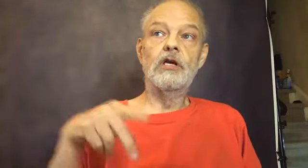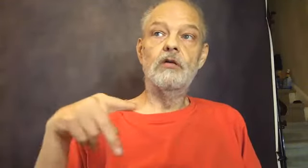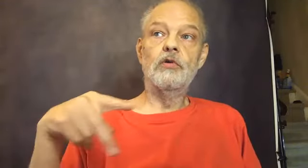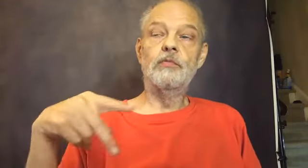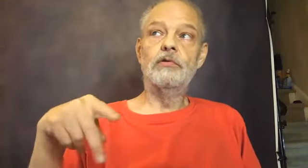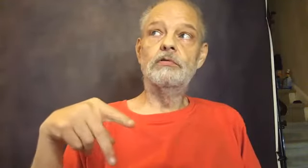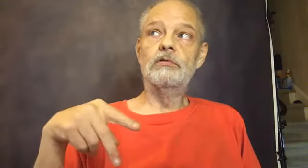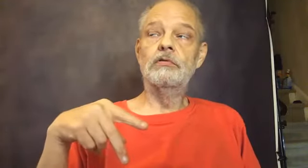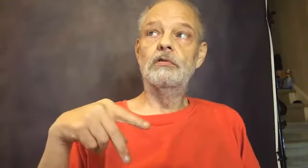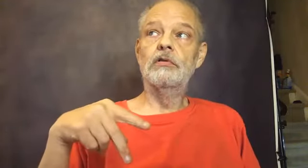Purple,